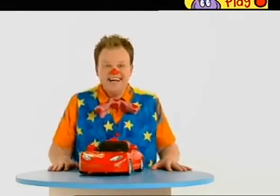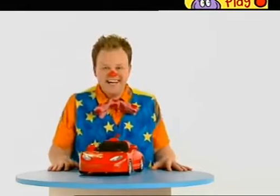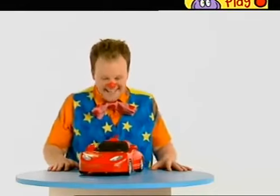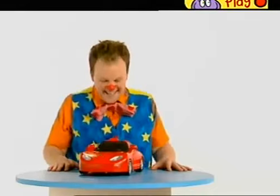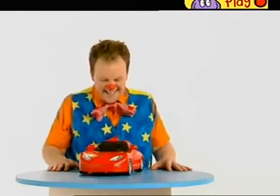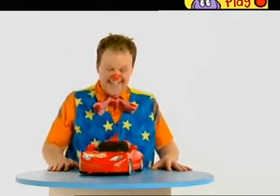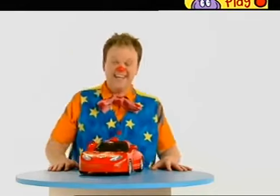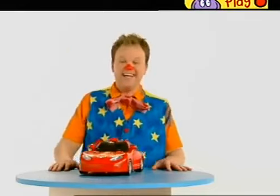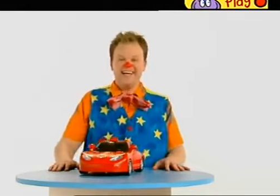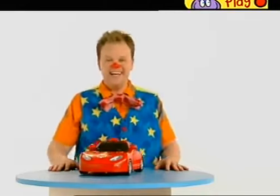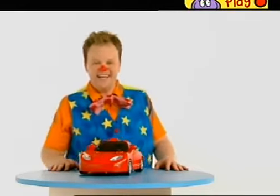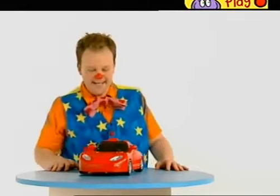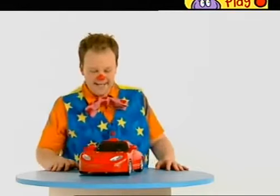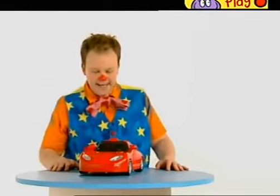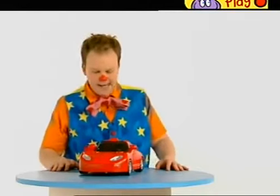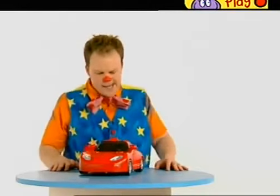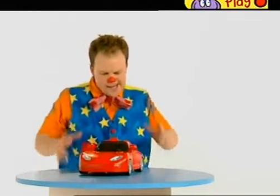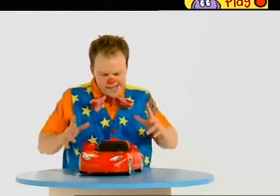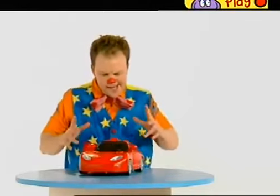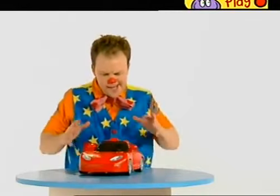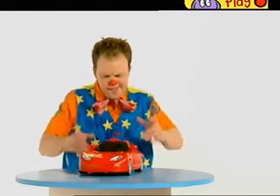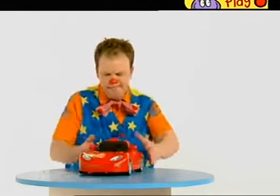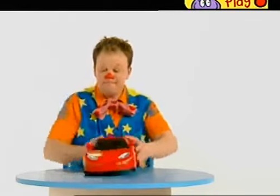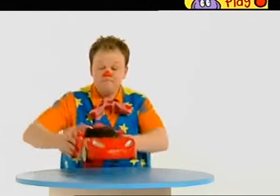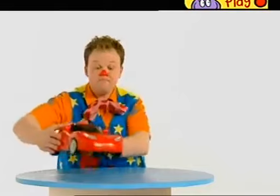That was fun. What else is in the bag, Mr. Tumble?